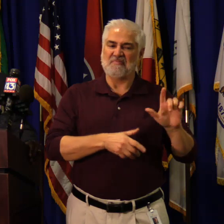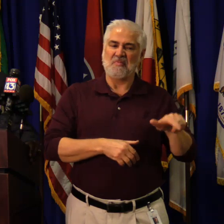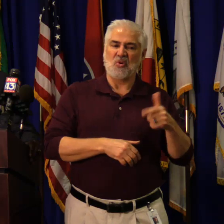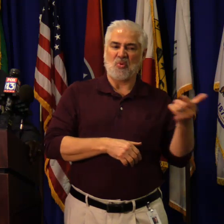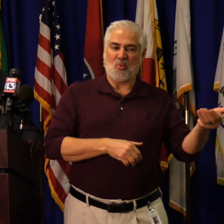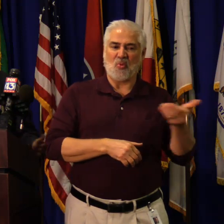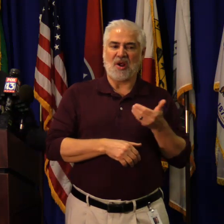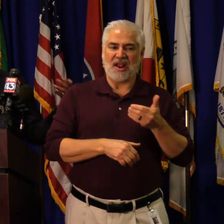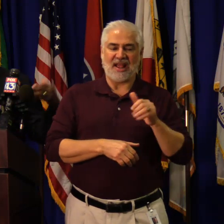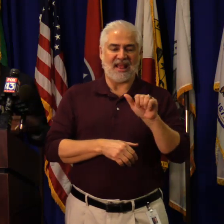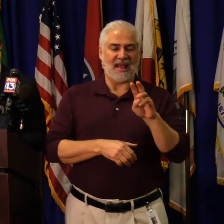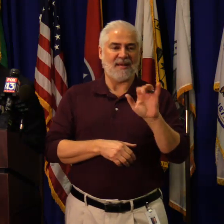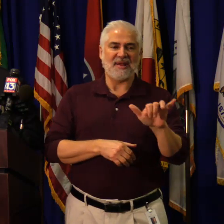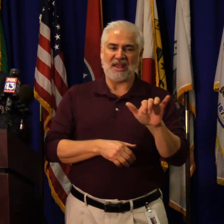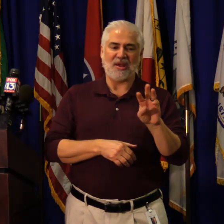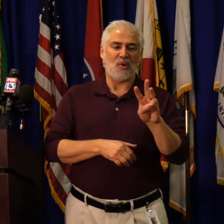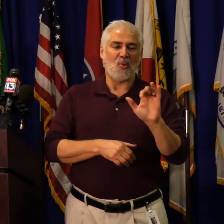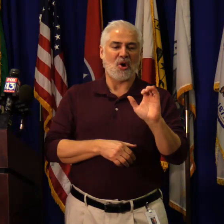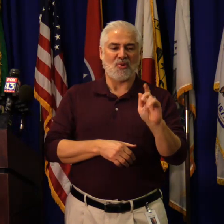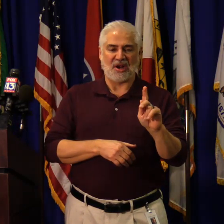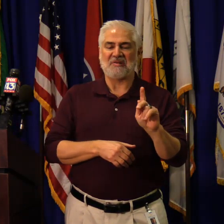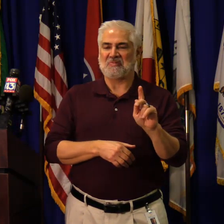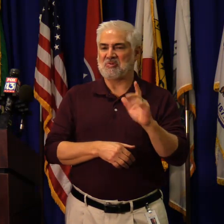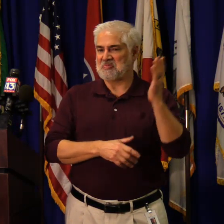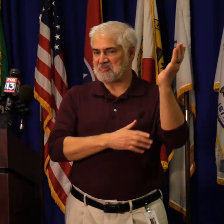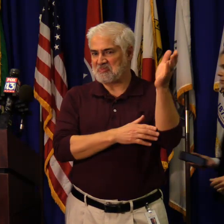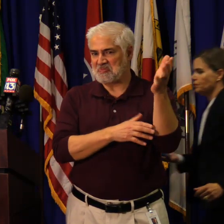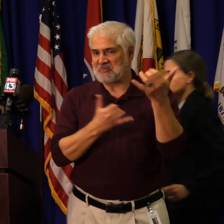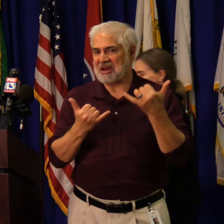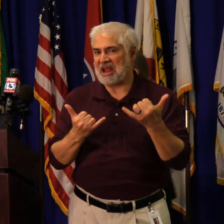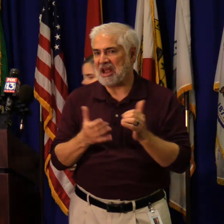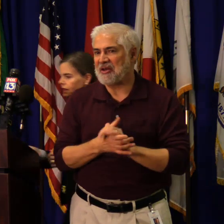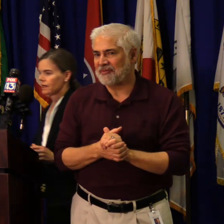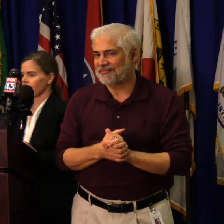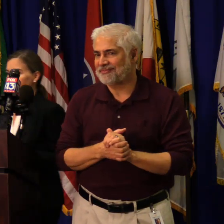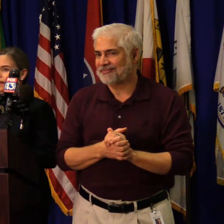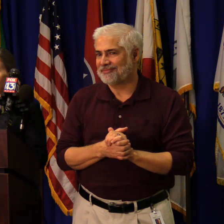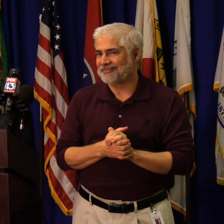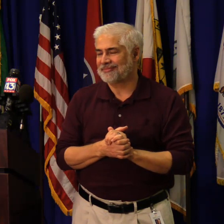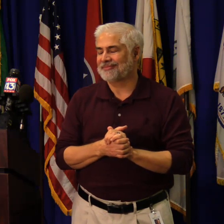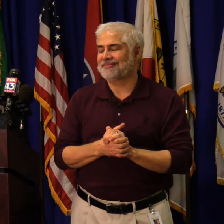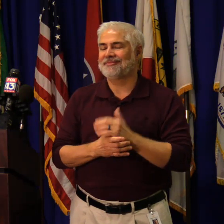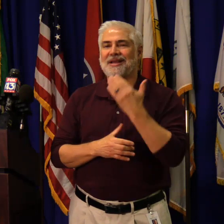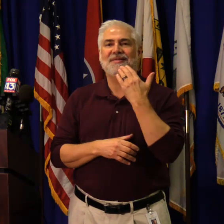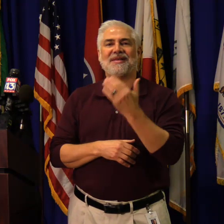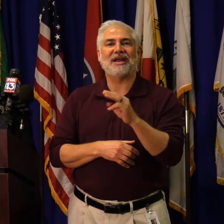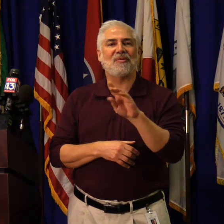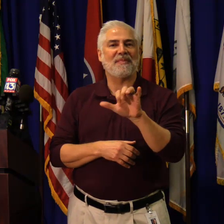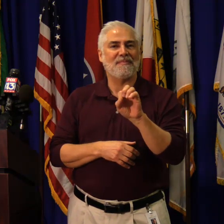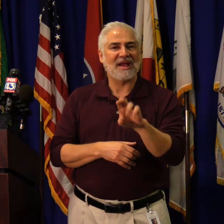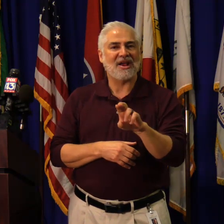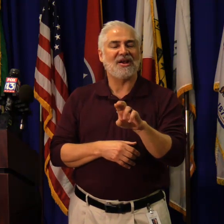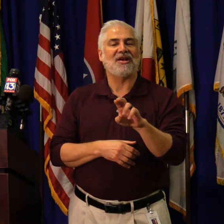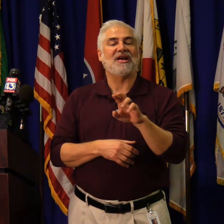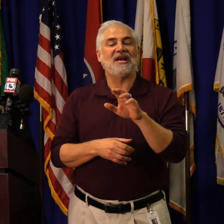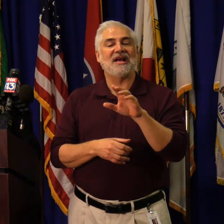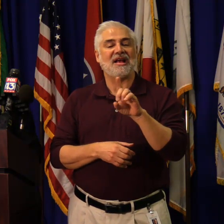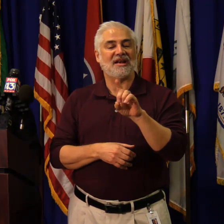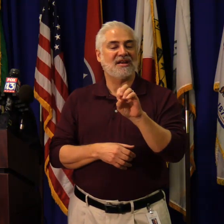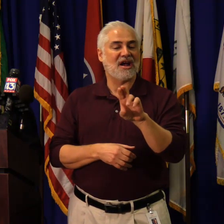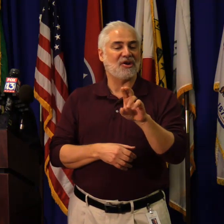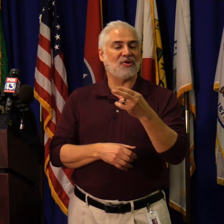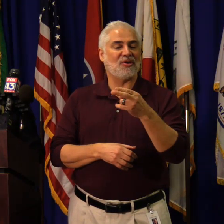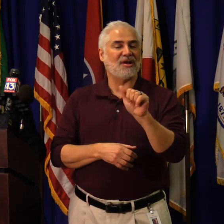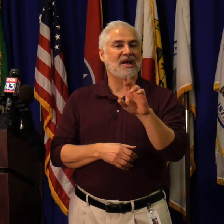welcome Amy Wyrick to the podium. Thank you. Thank you, Mayor and Dr. Househalter, for all that you and